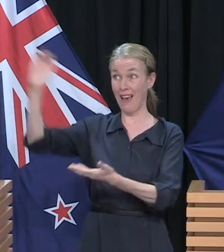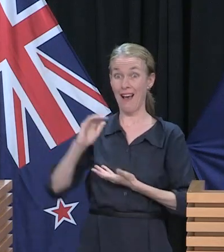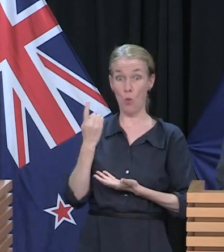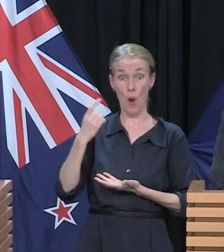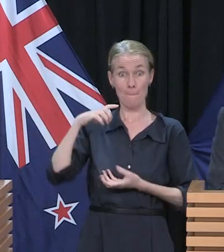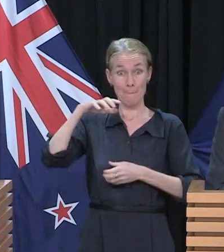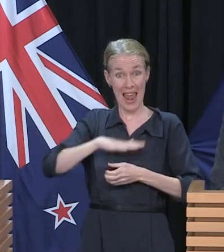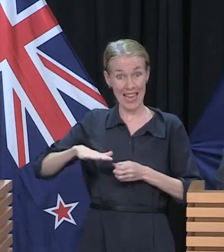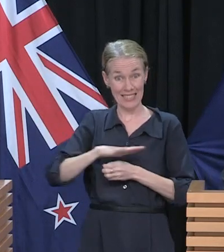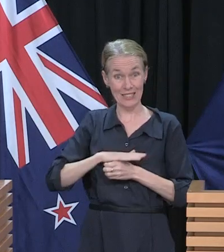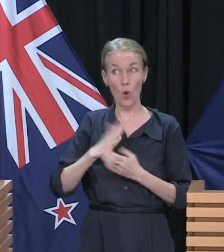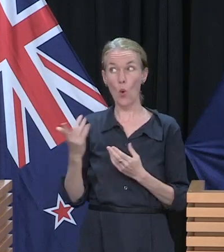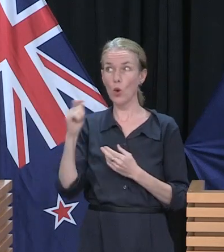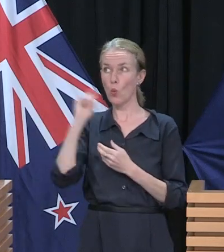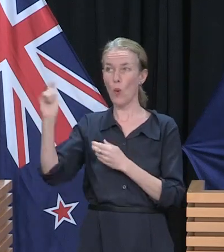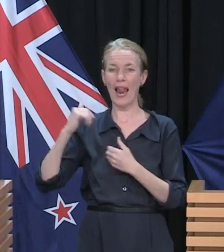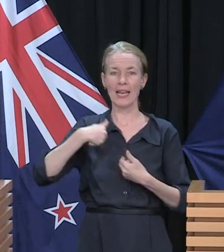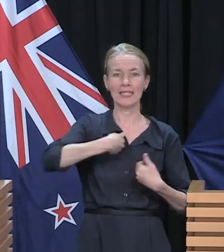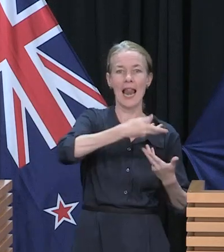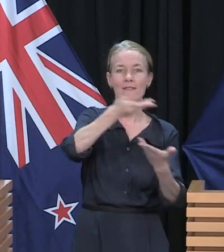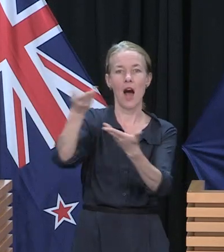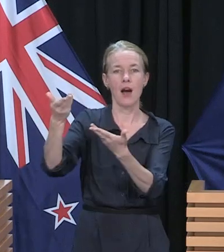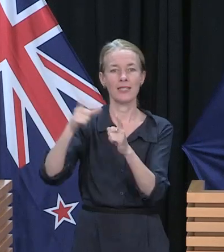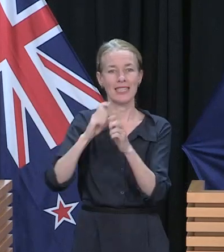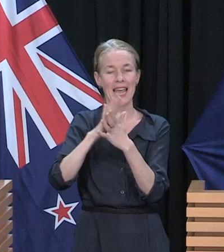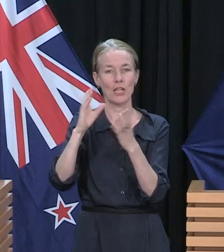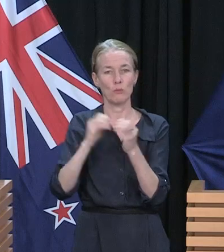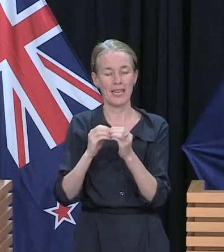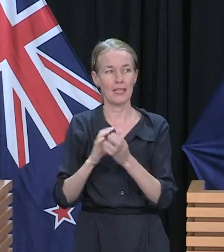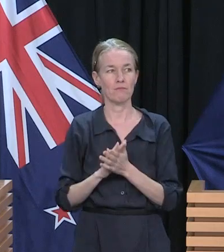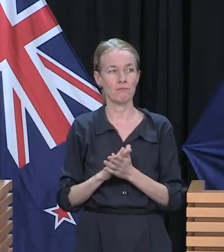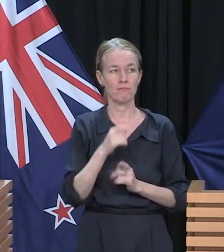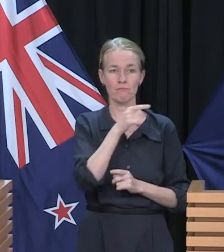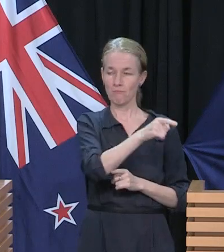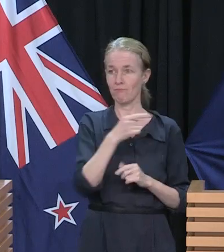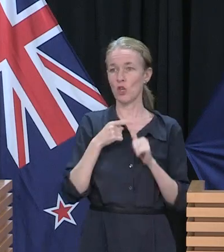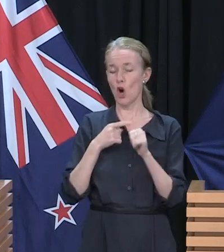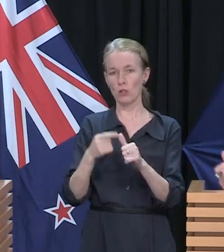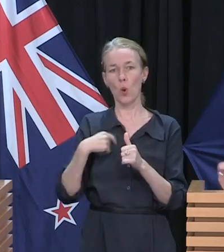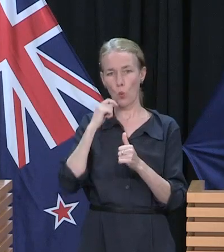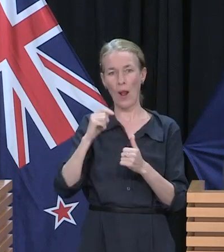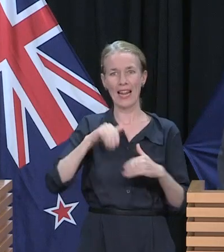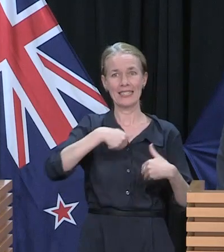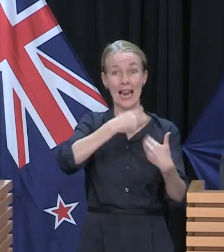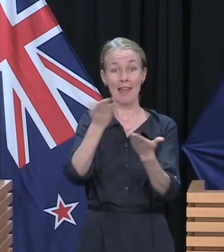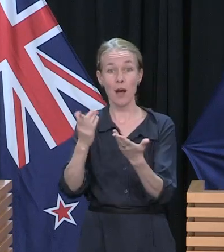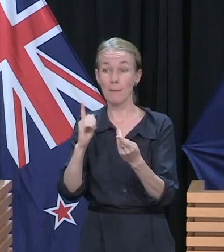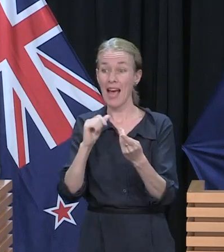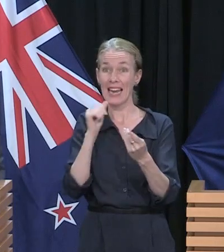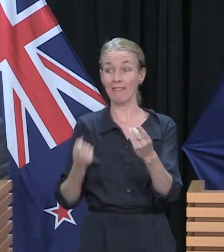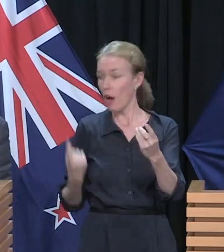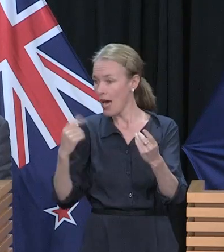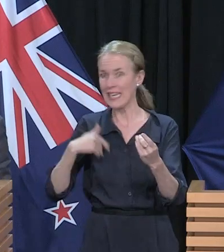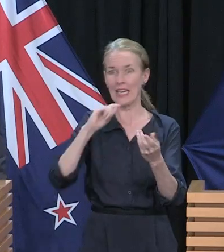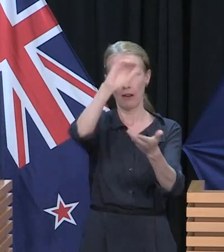DHBs? We would distribute them out, and of course they are something that can be relocated quite readily if needs be to different regions.